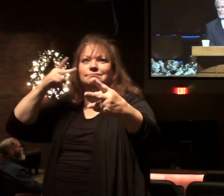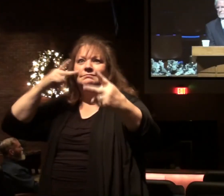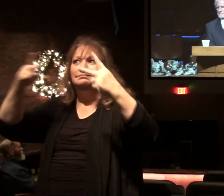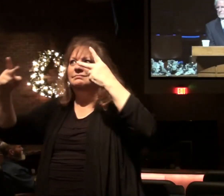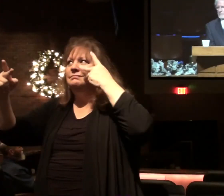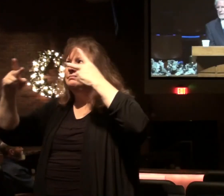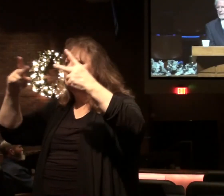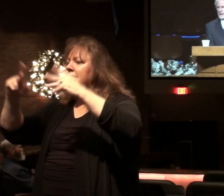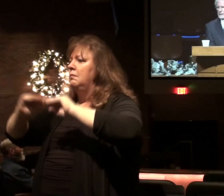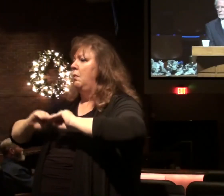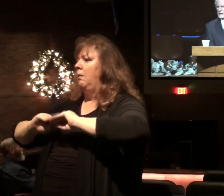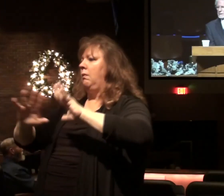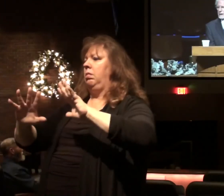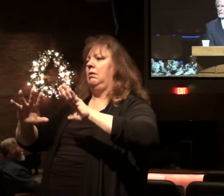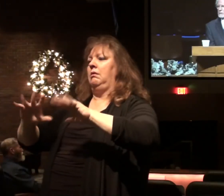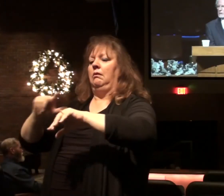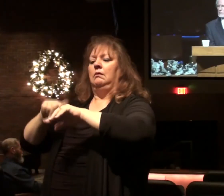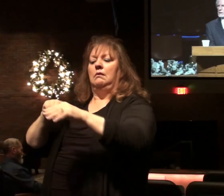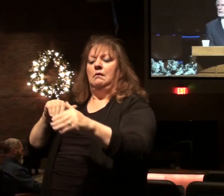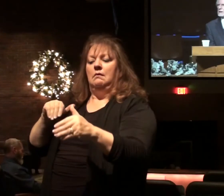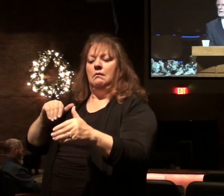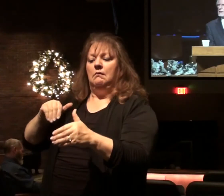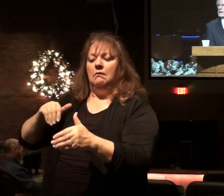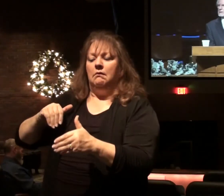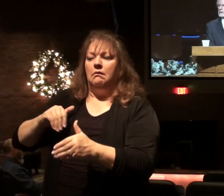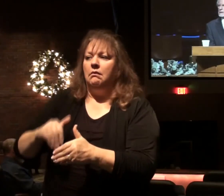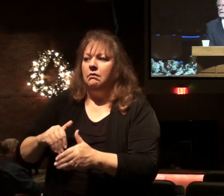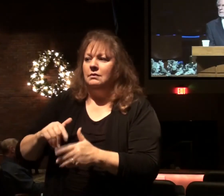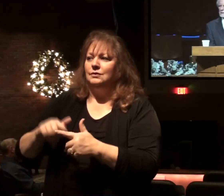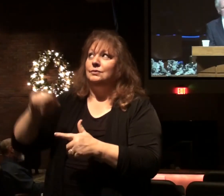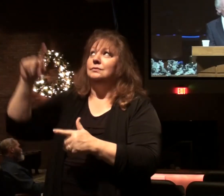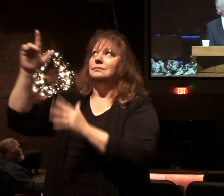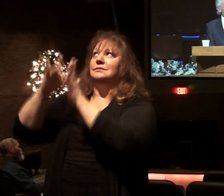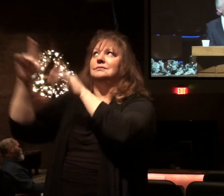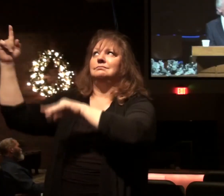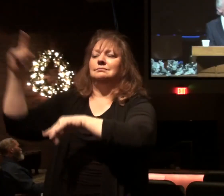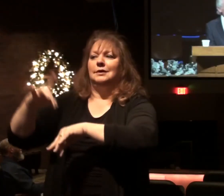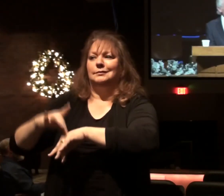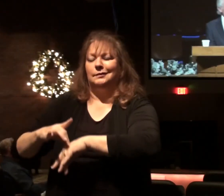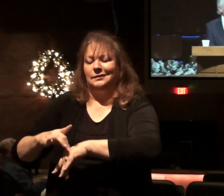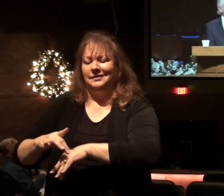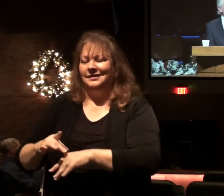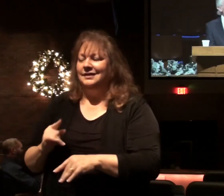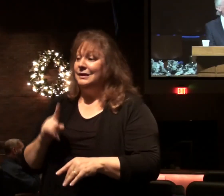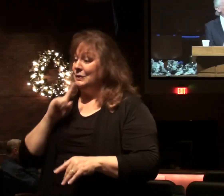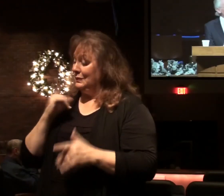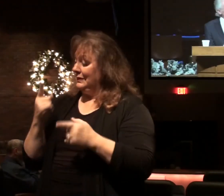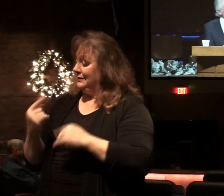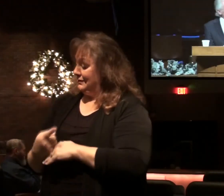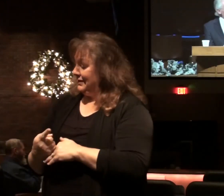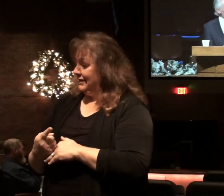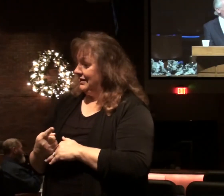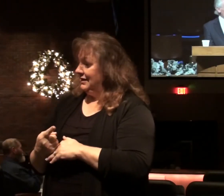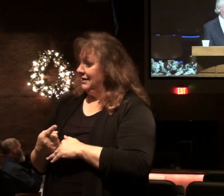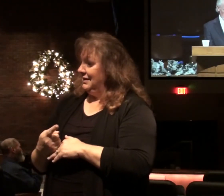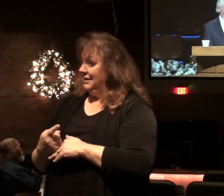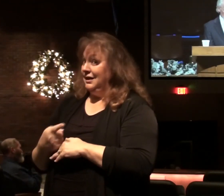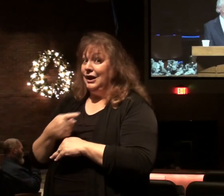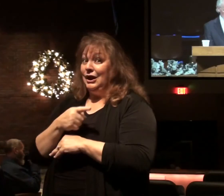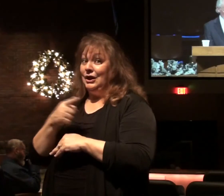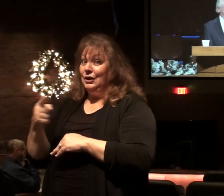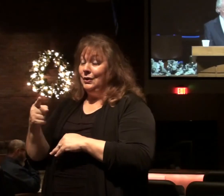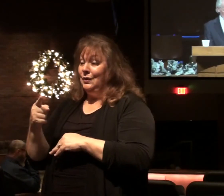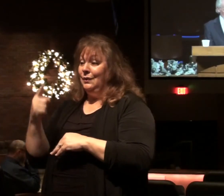manifest as we get down near the second coming of Christ. But it's just as real today. And believer,